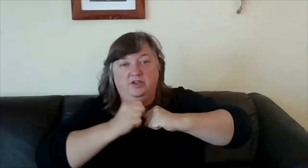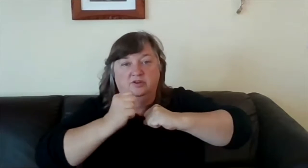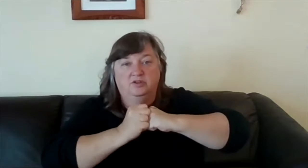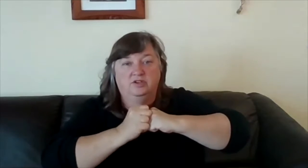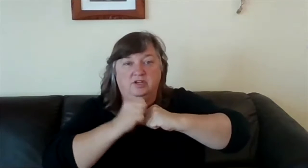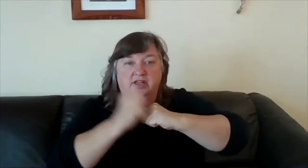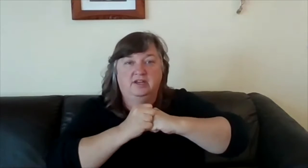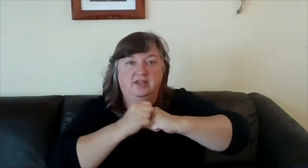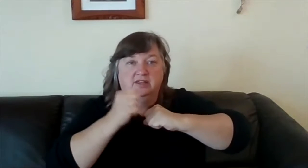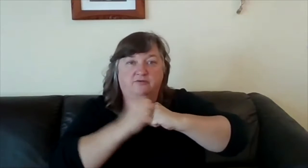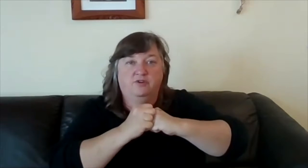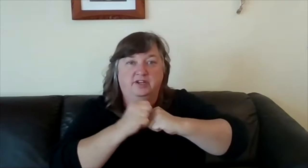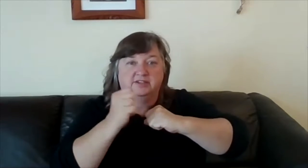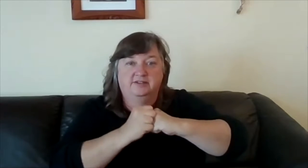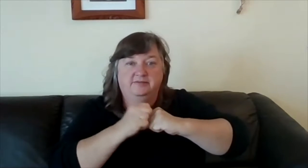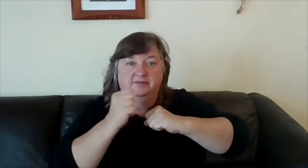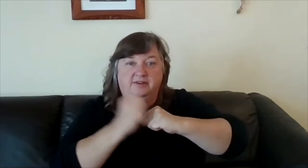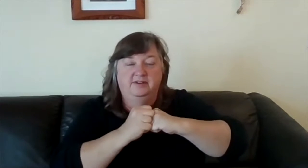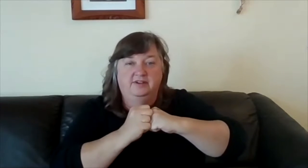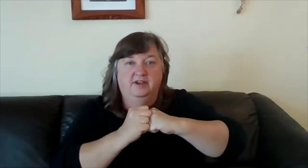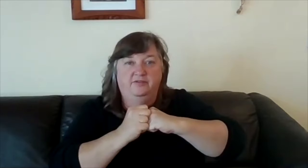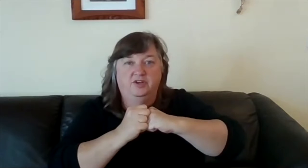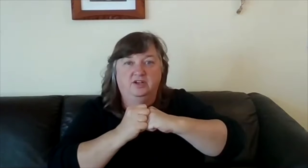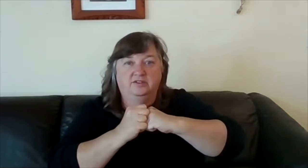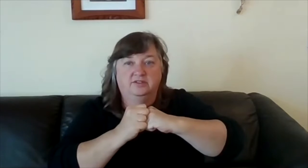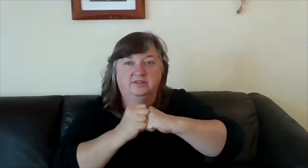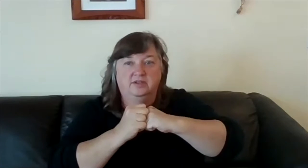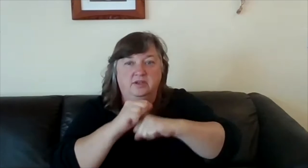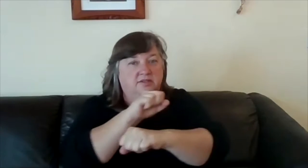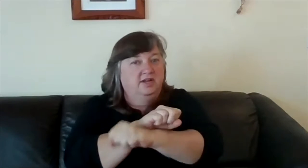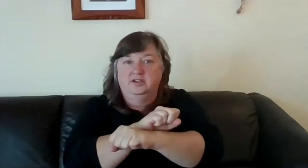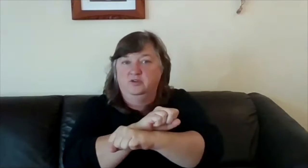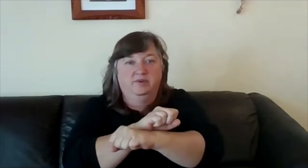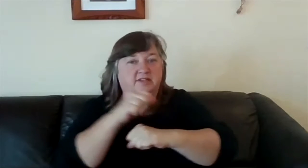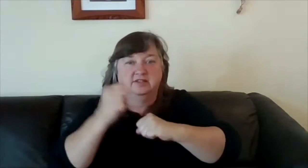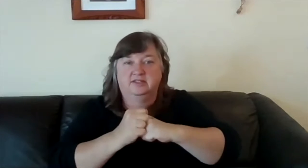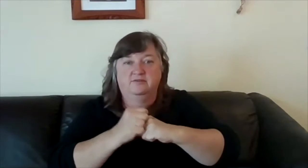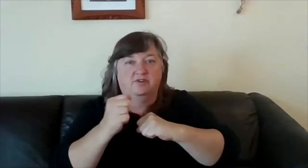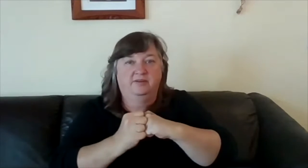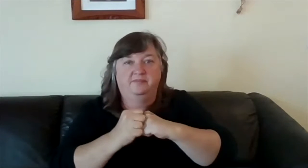you're hitting the front of your knuckles. It's not on your wrist, it's on the front.